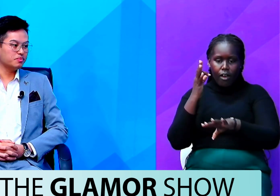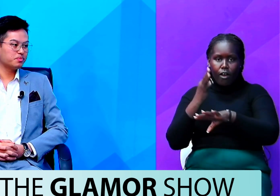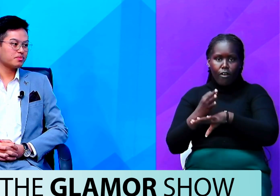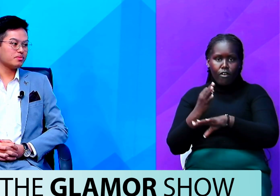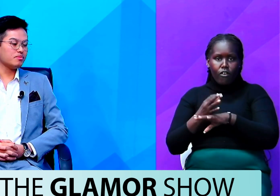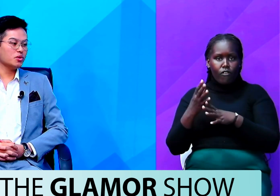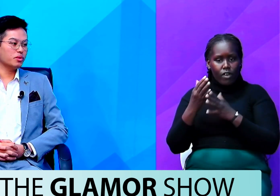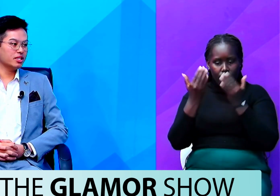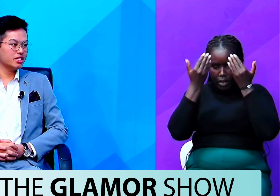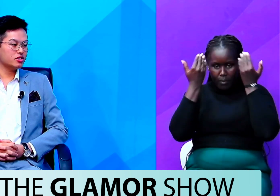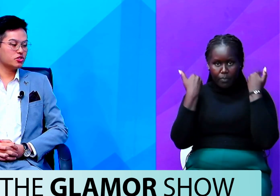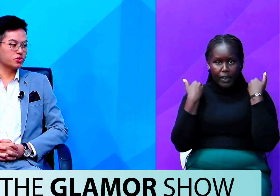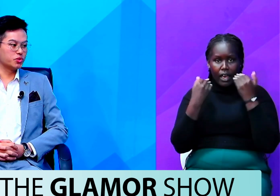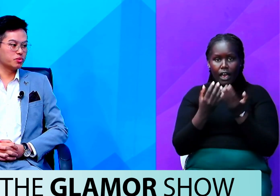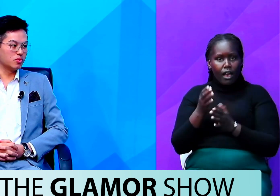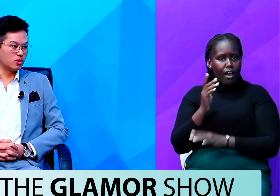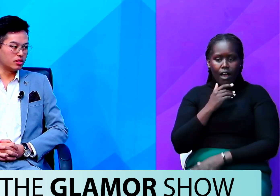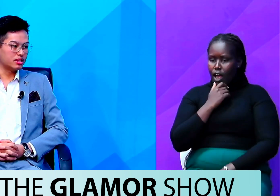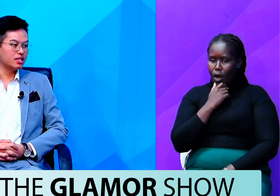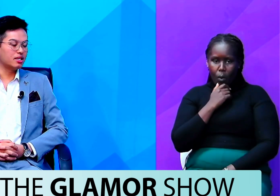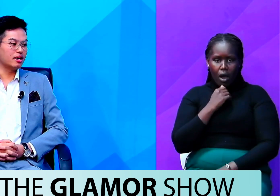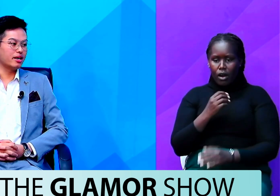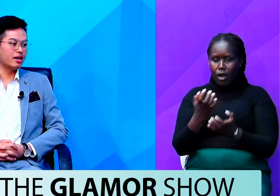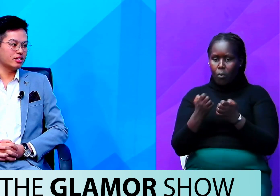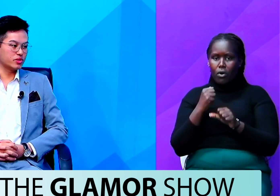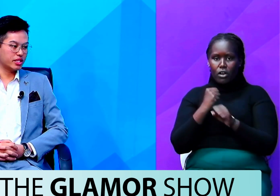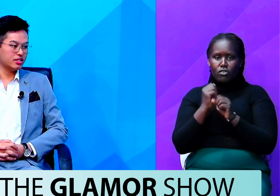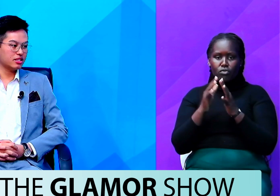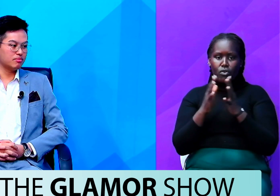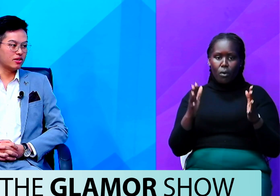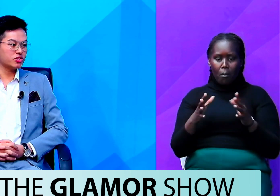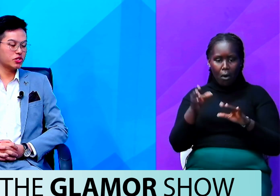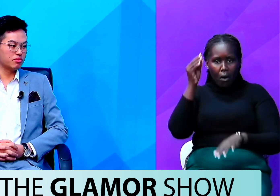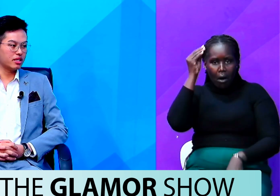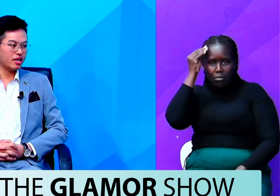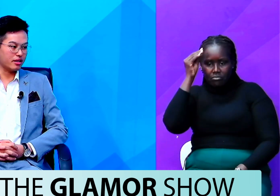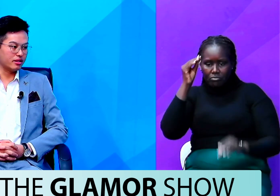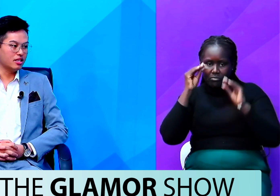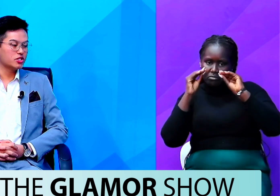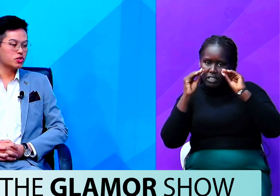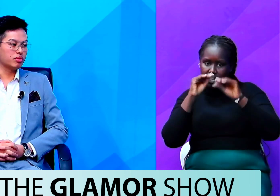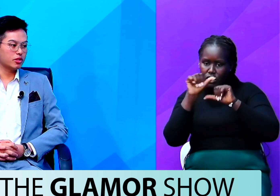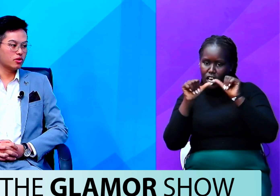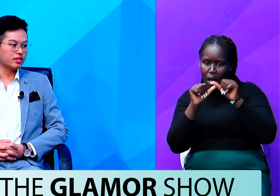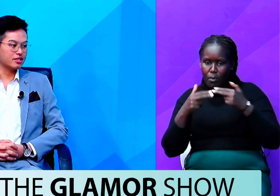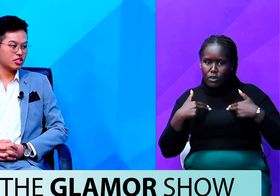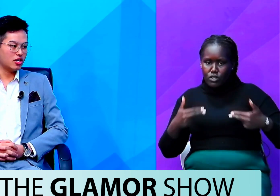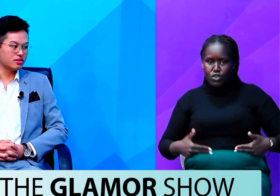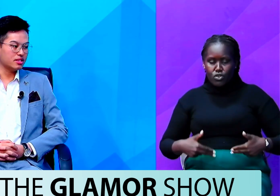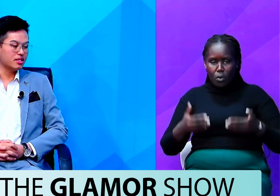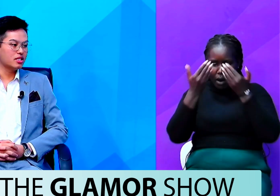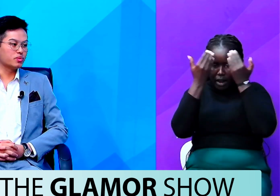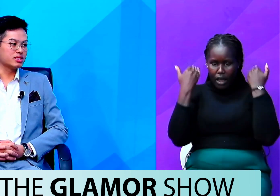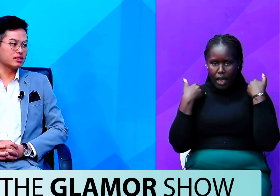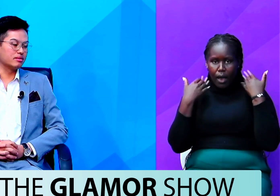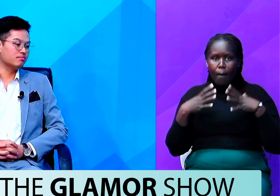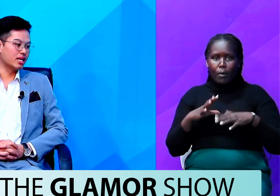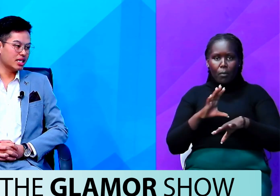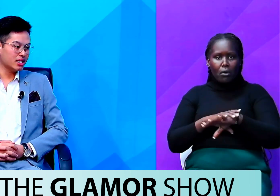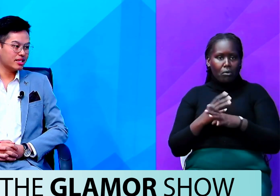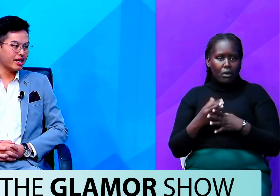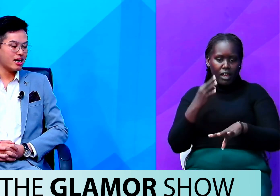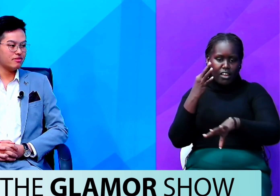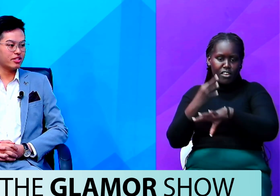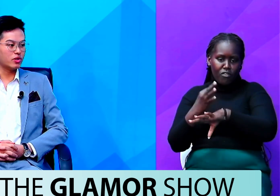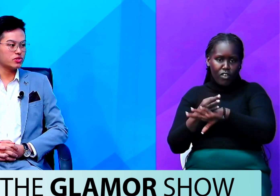wonder we need to do more education about human hair so people don't get conned with the